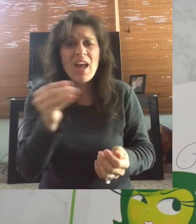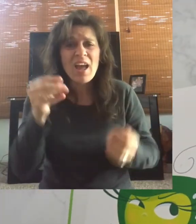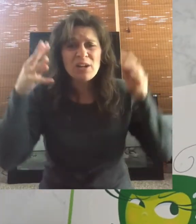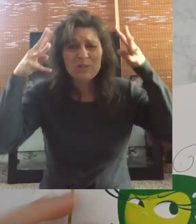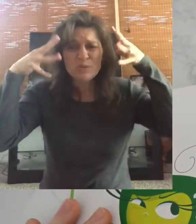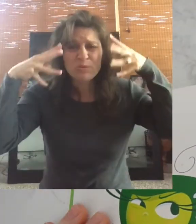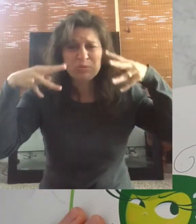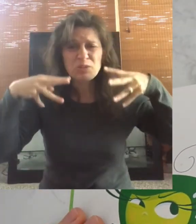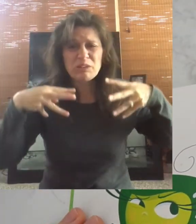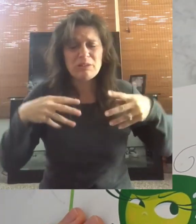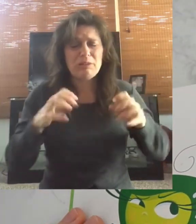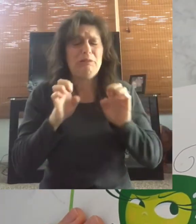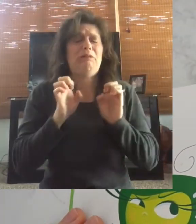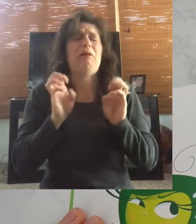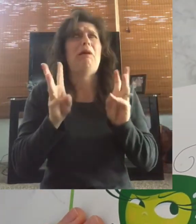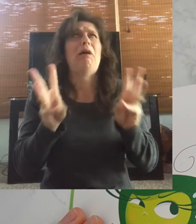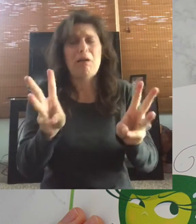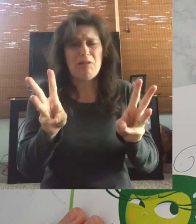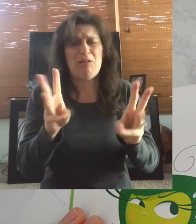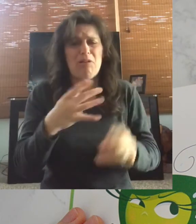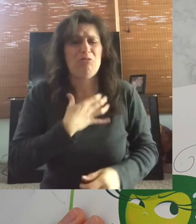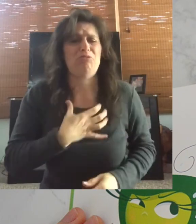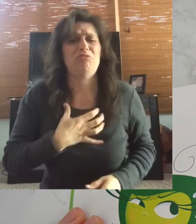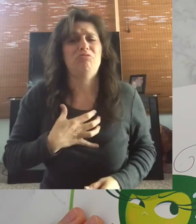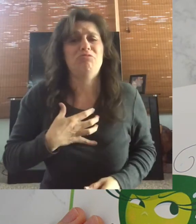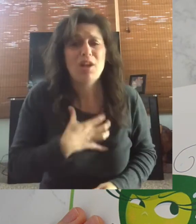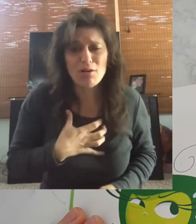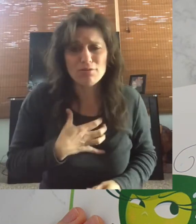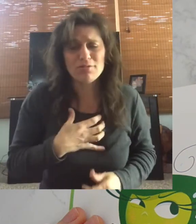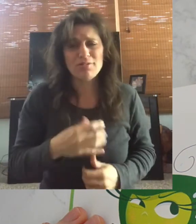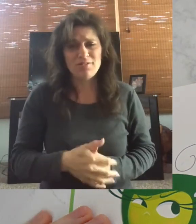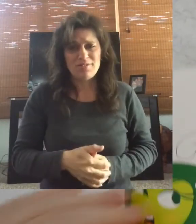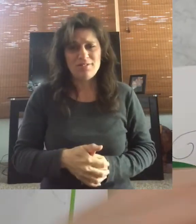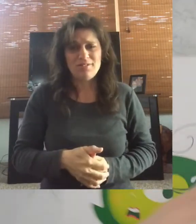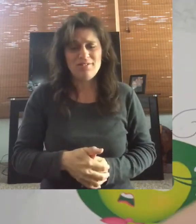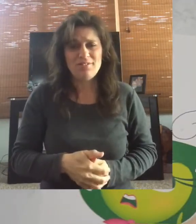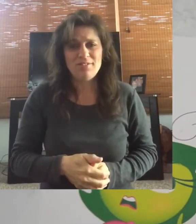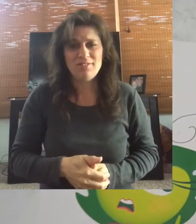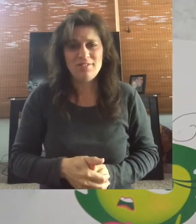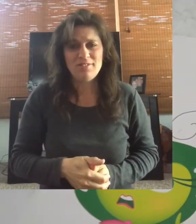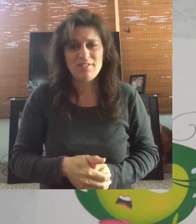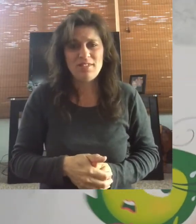Or sweating. Ew! Totally gross.